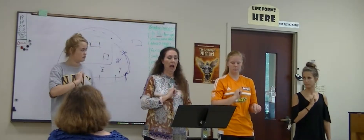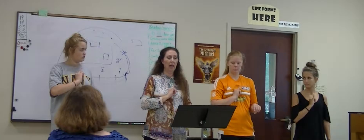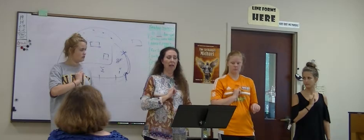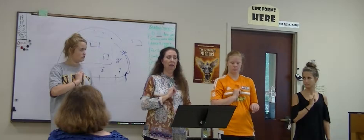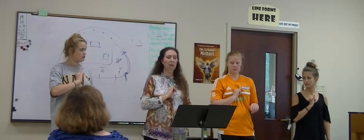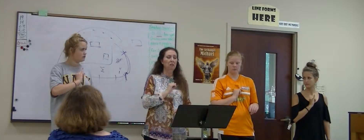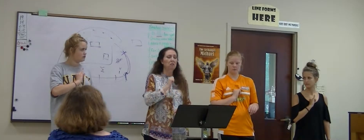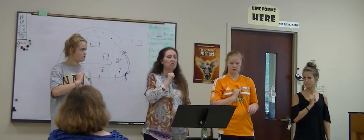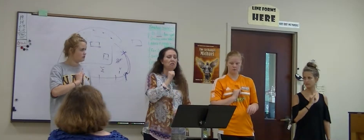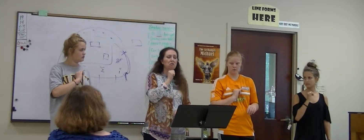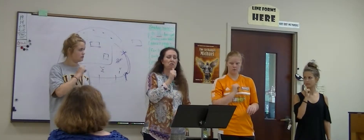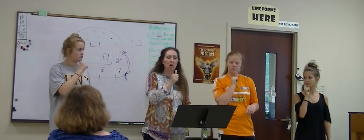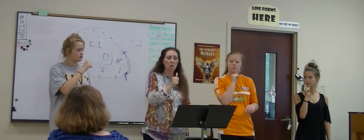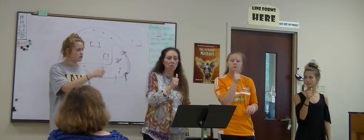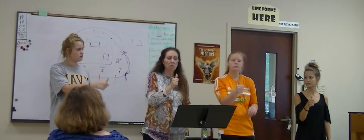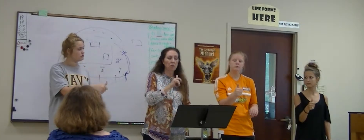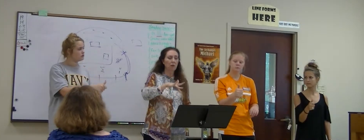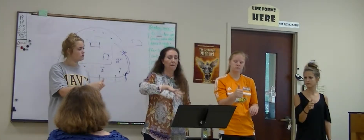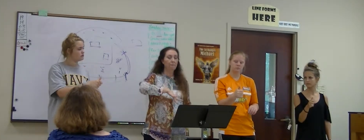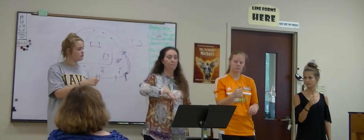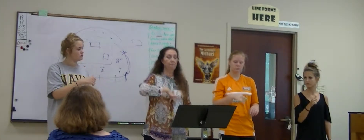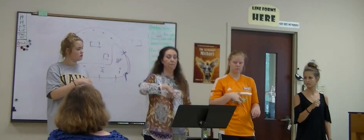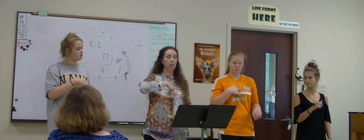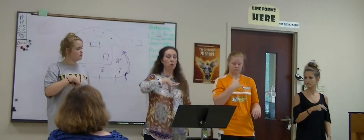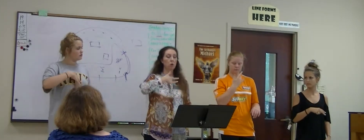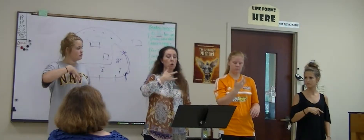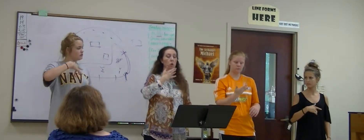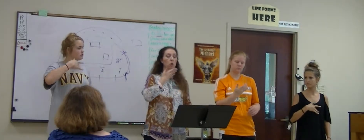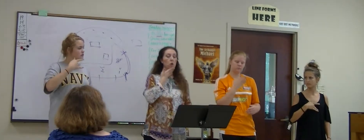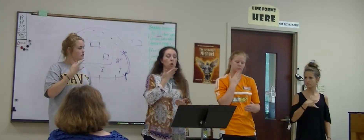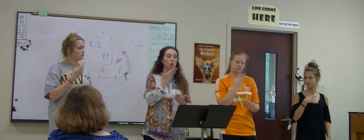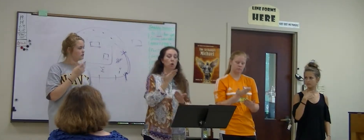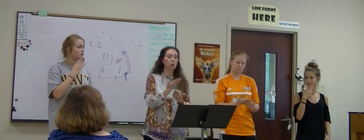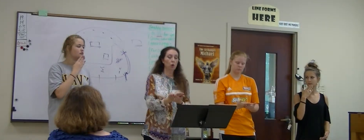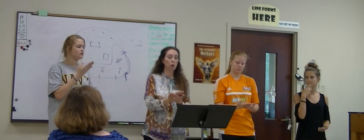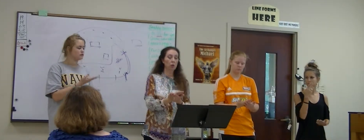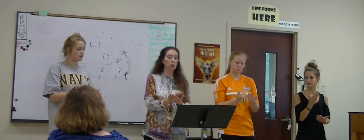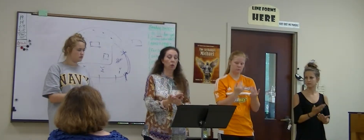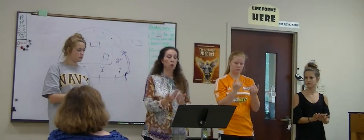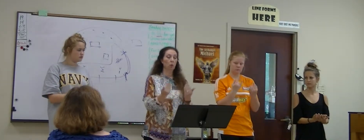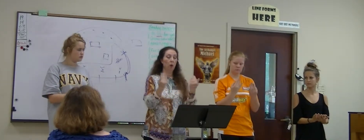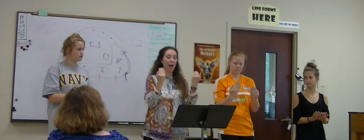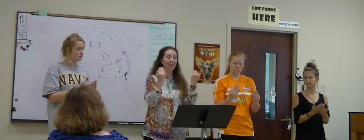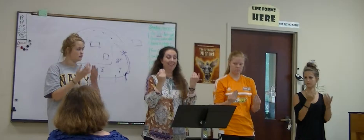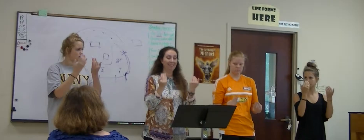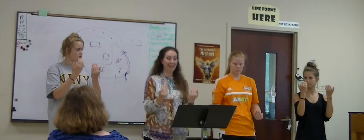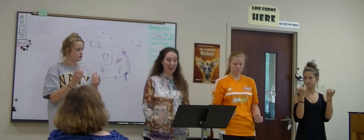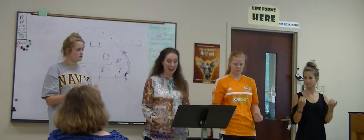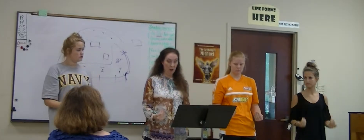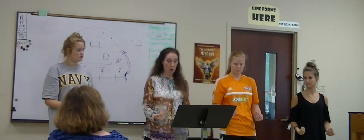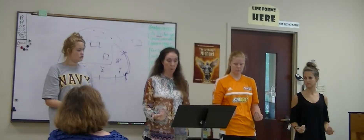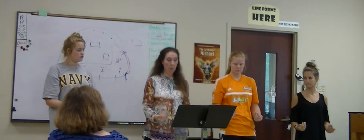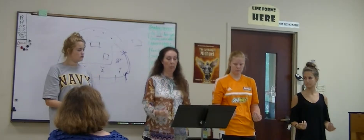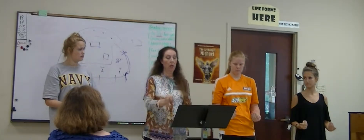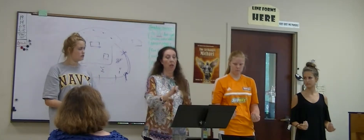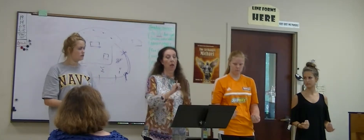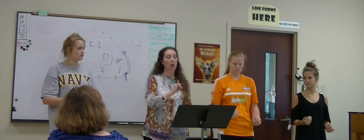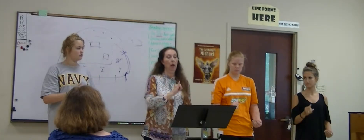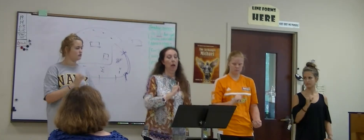I don't feel good right now.